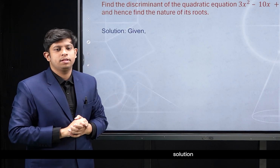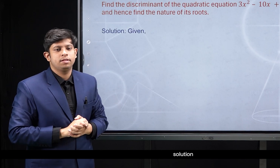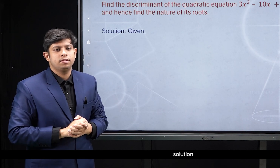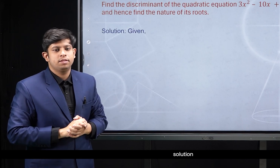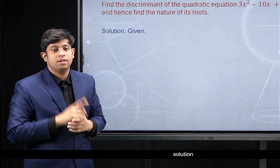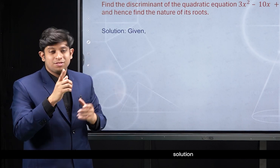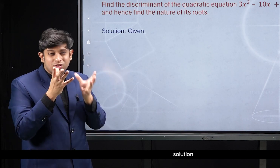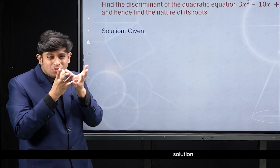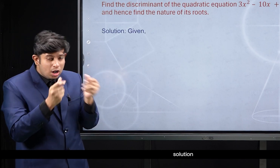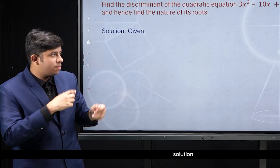Solution: